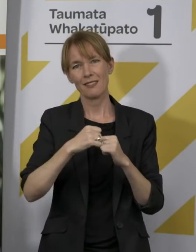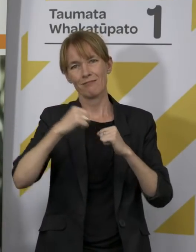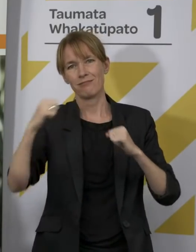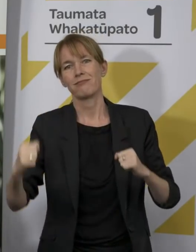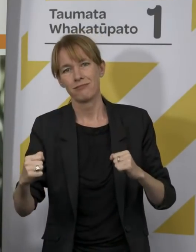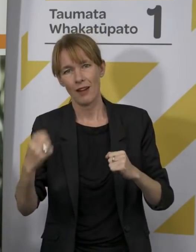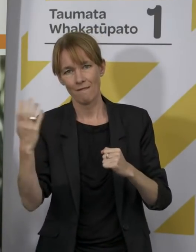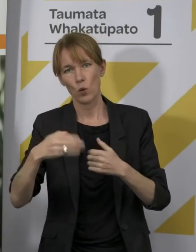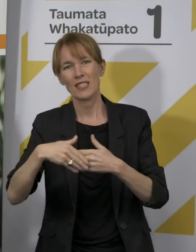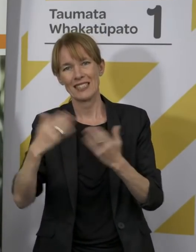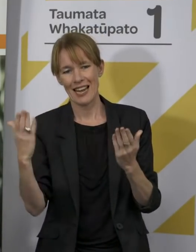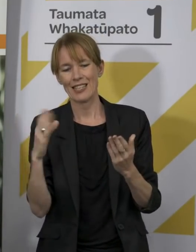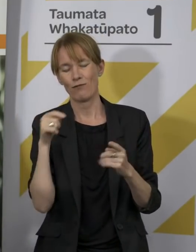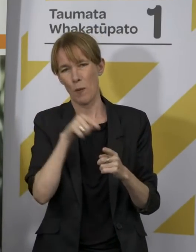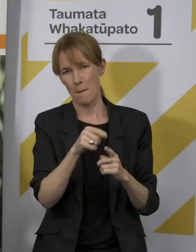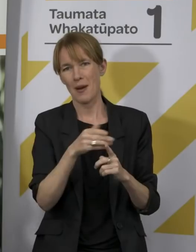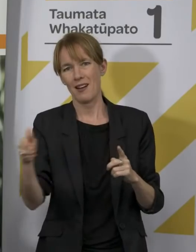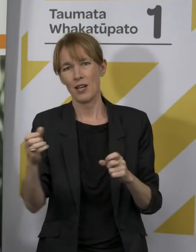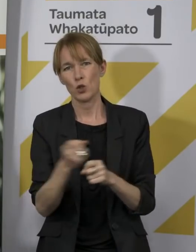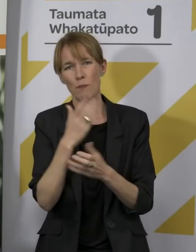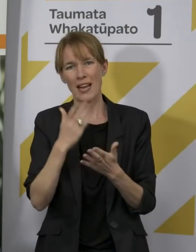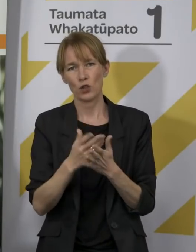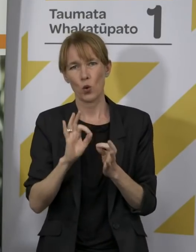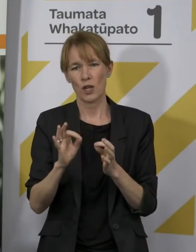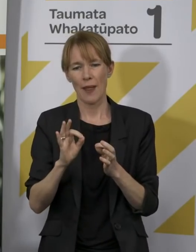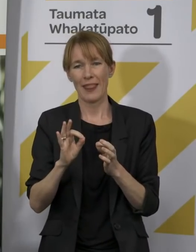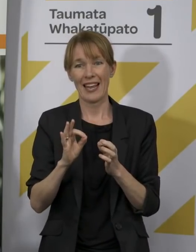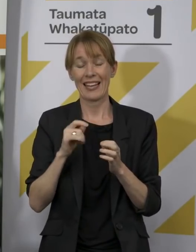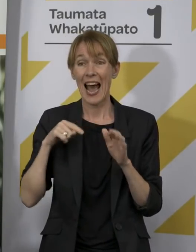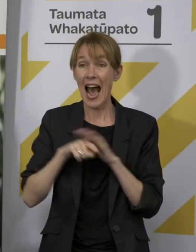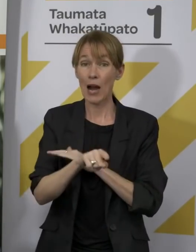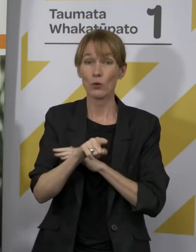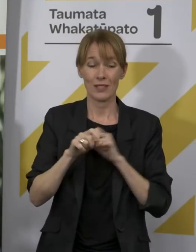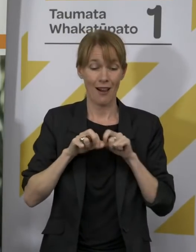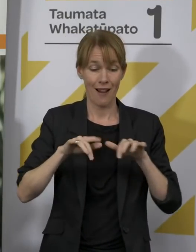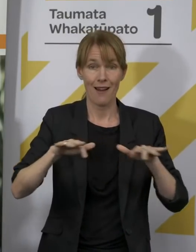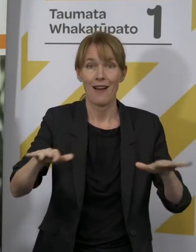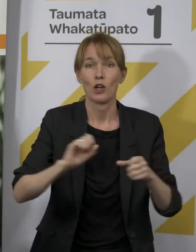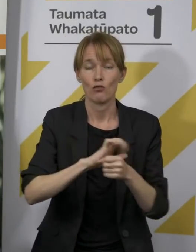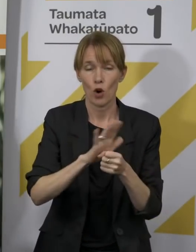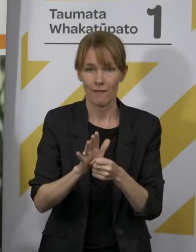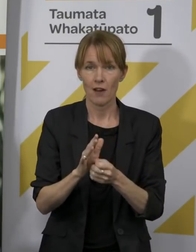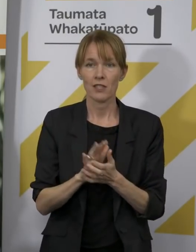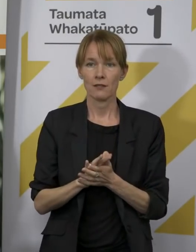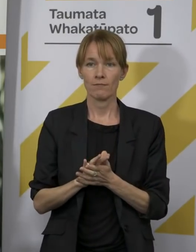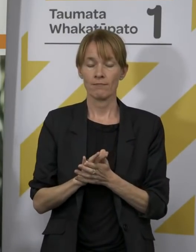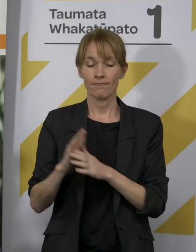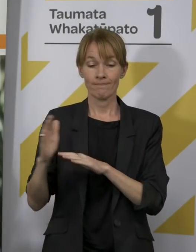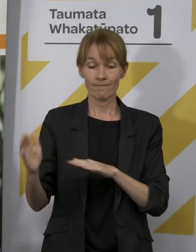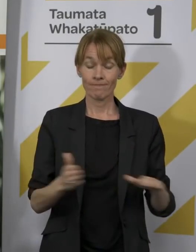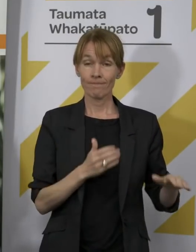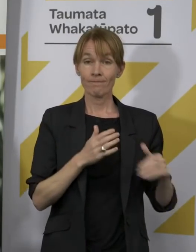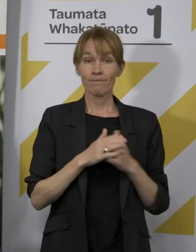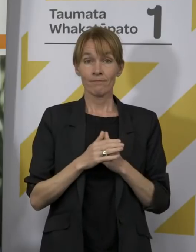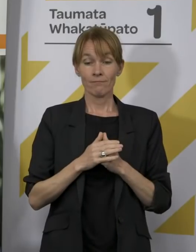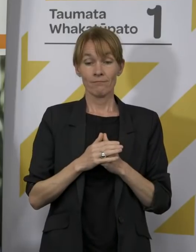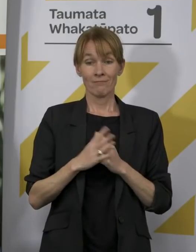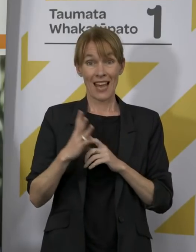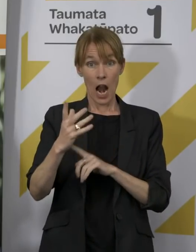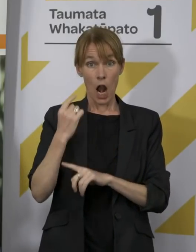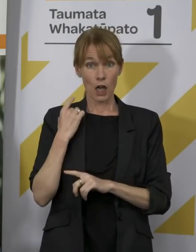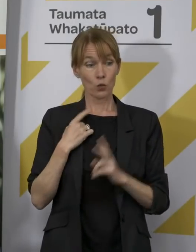Okay, a follow-up on the context that we have been, or the follow-up of people following the 2 cases last